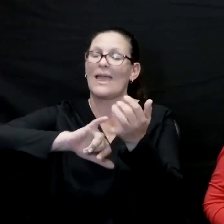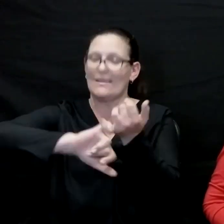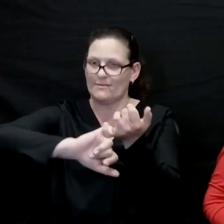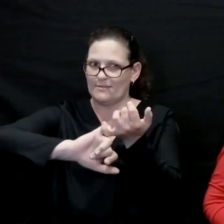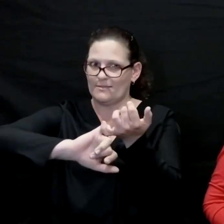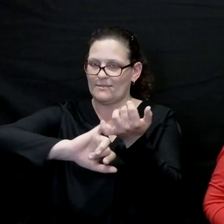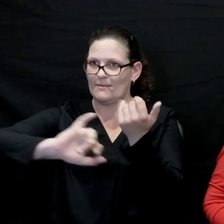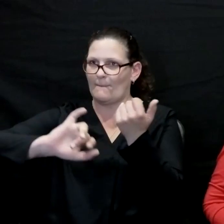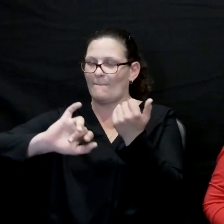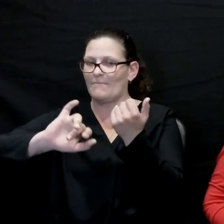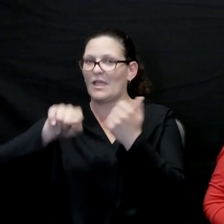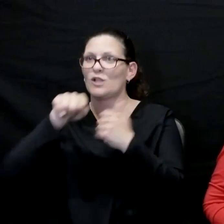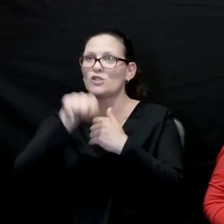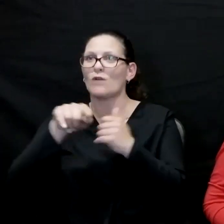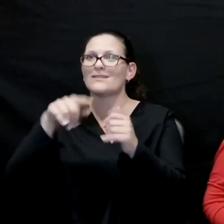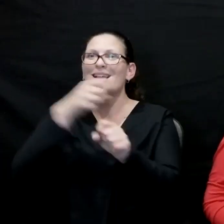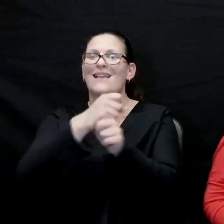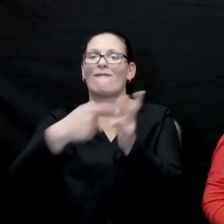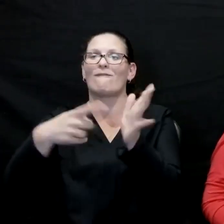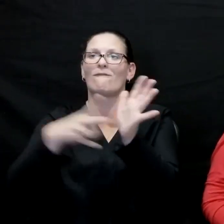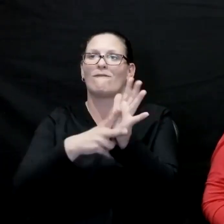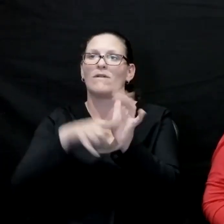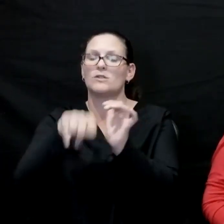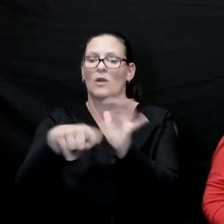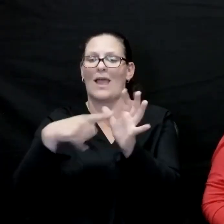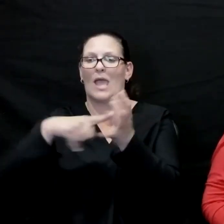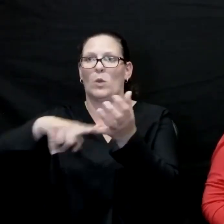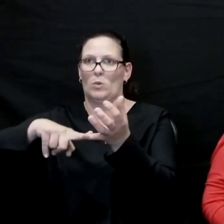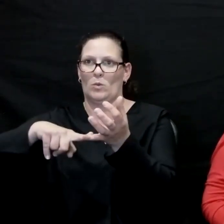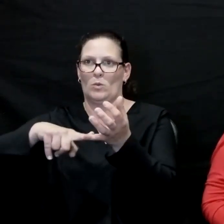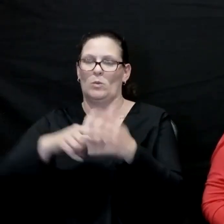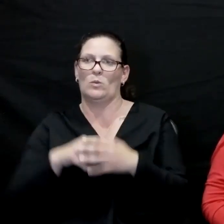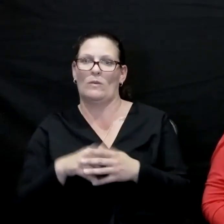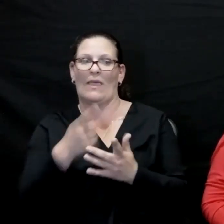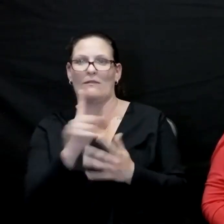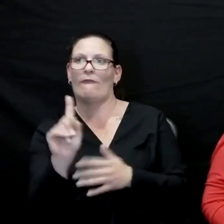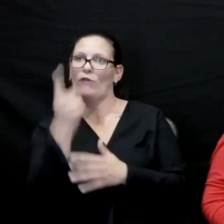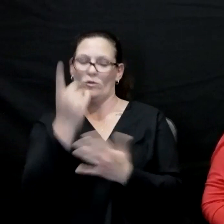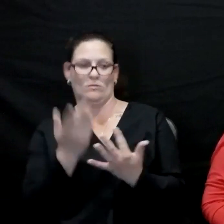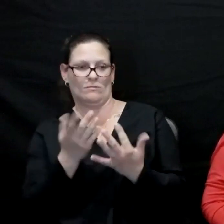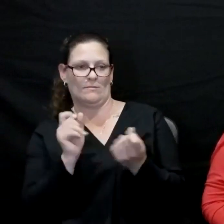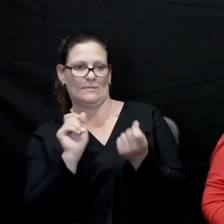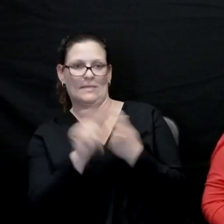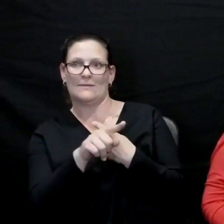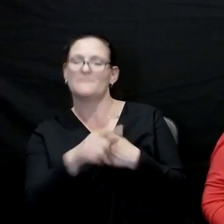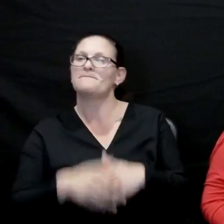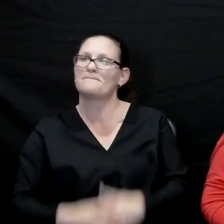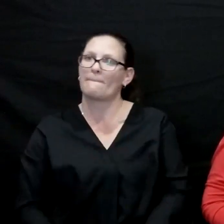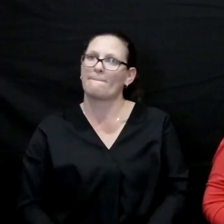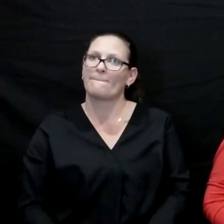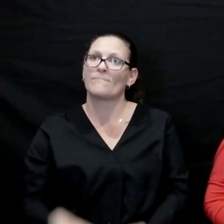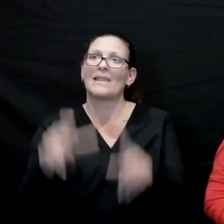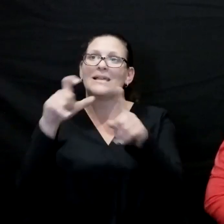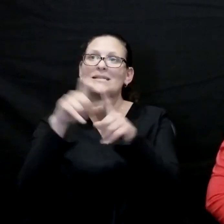inquiries@ndis. Okay. .gov.au is your entry point. Terrific. Thank you, Grace. And now Deb has her hand